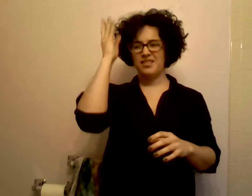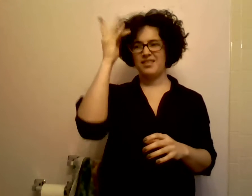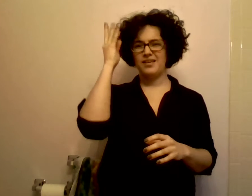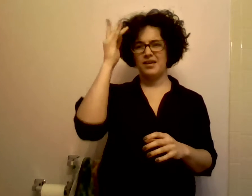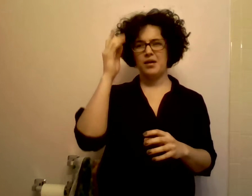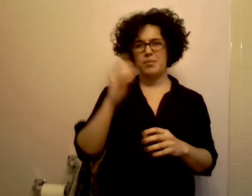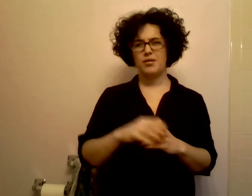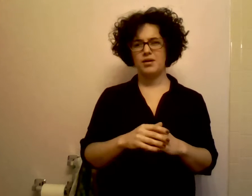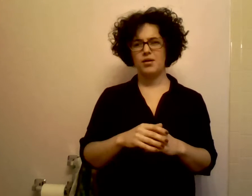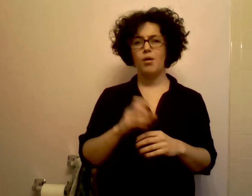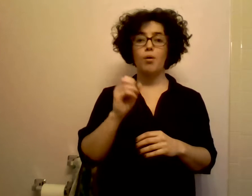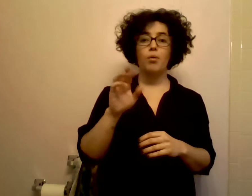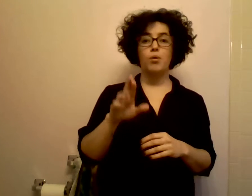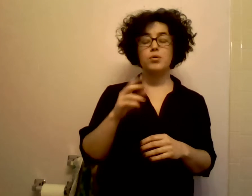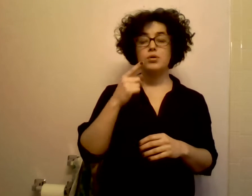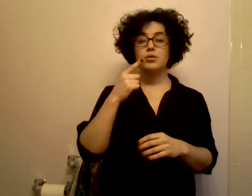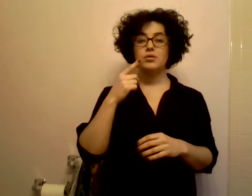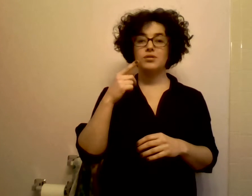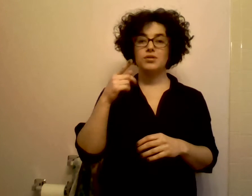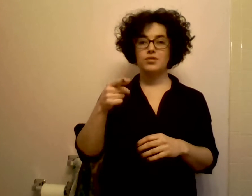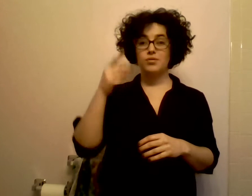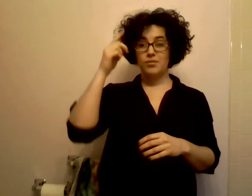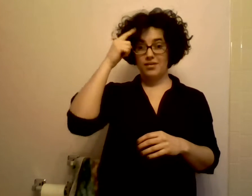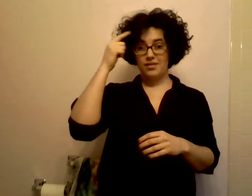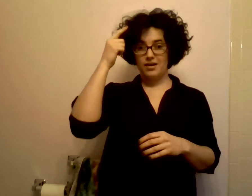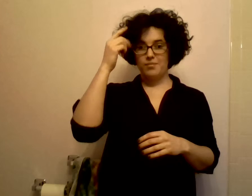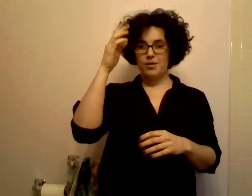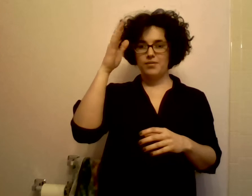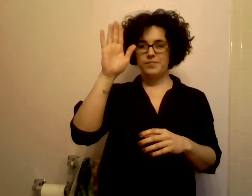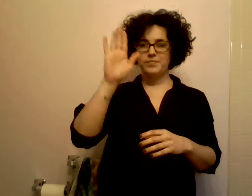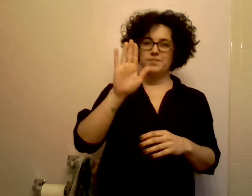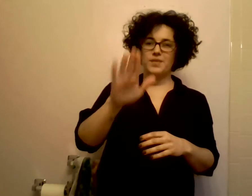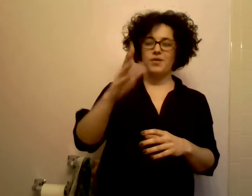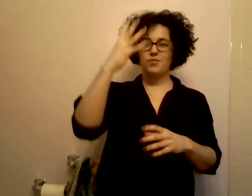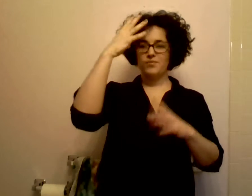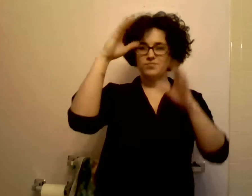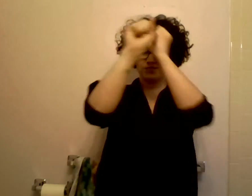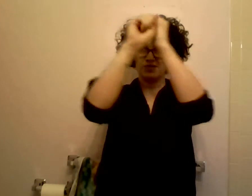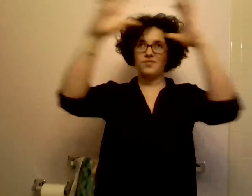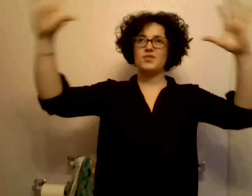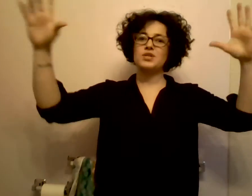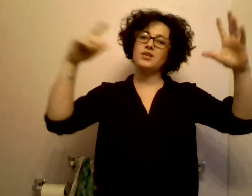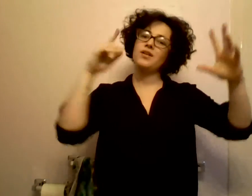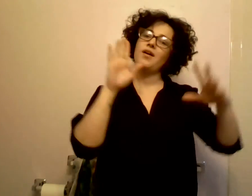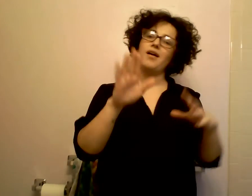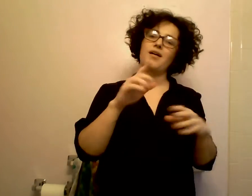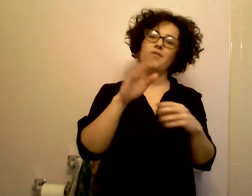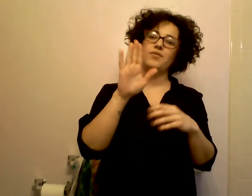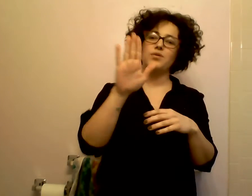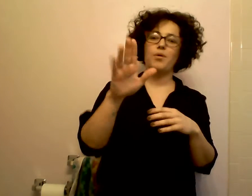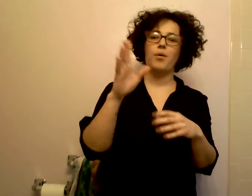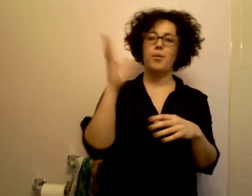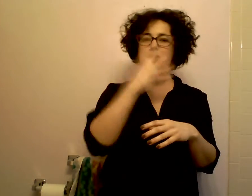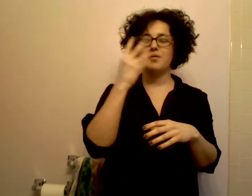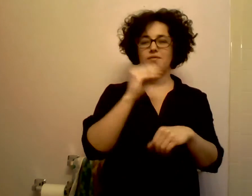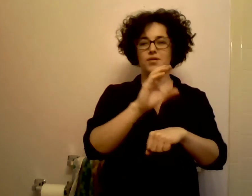your mind a vision of your beautiful cathedral? Our minds are very powerful tools.